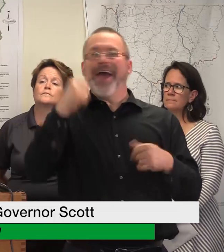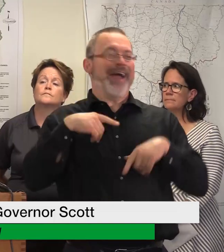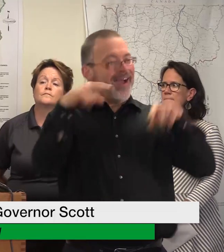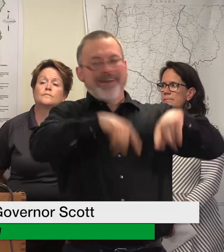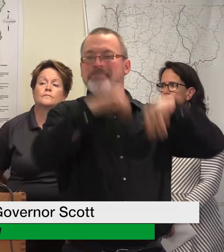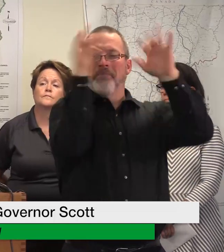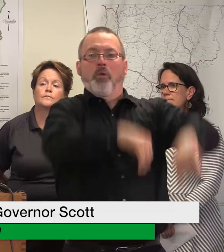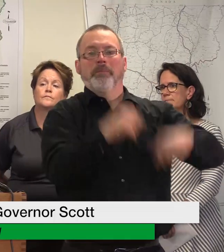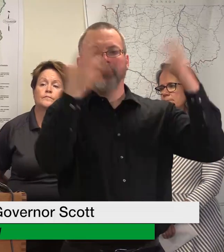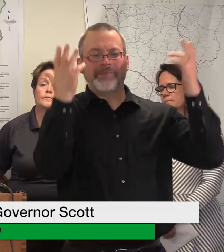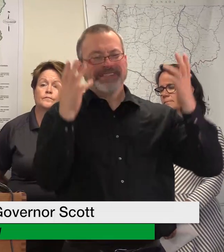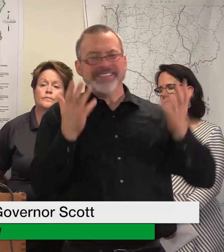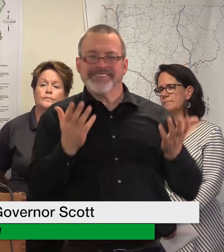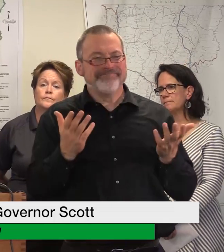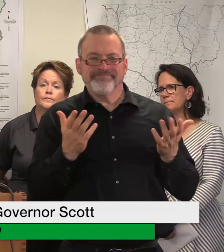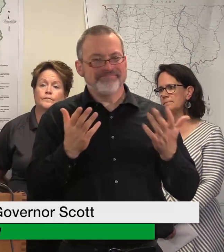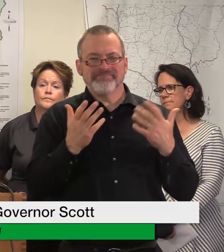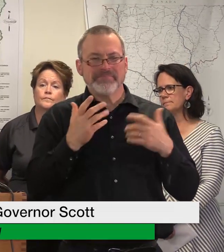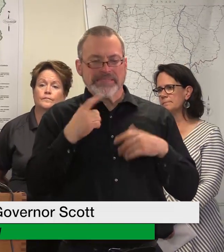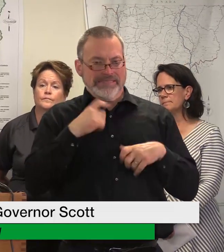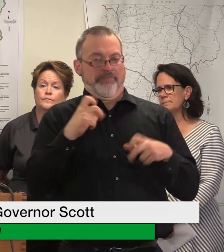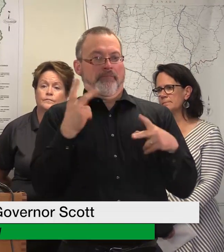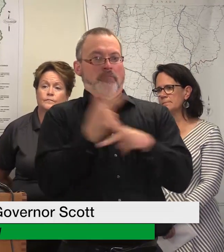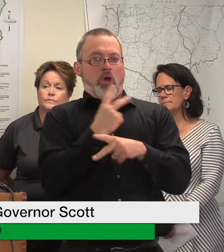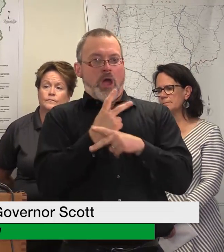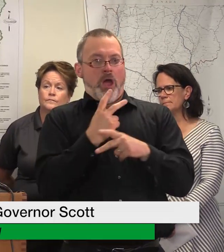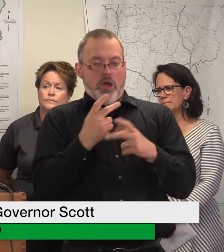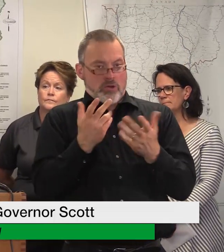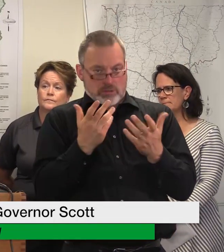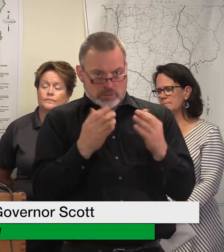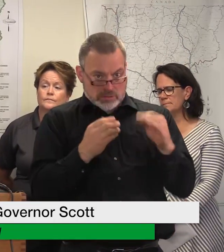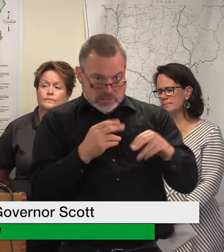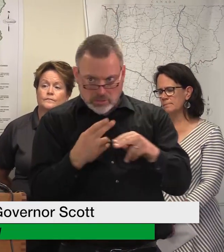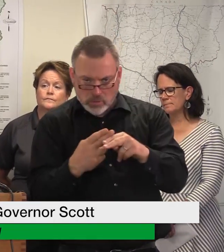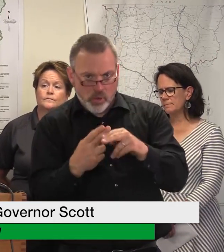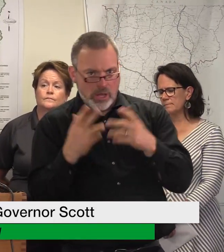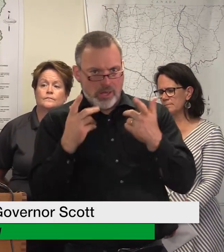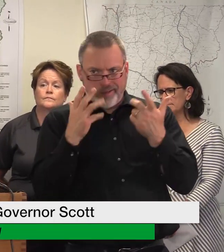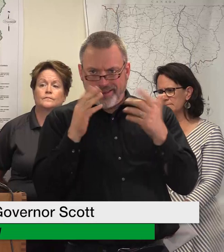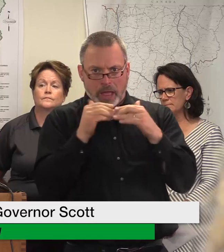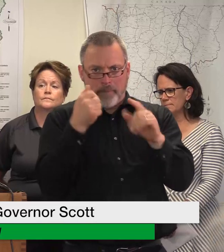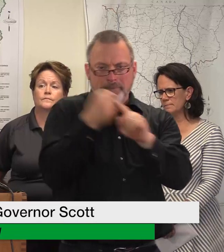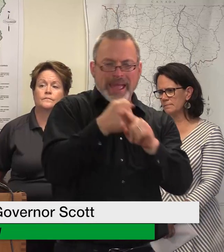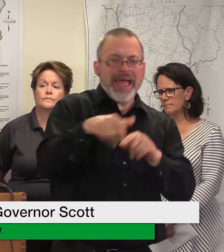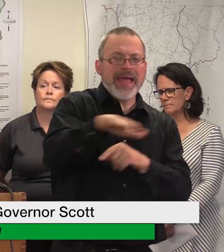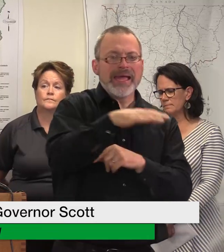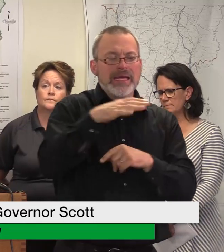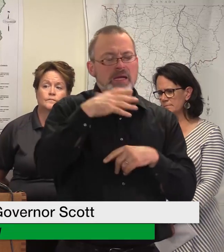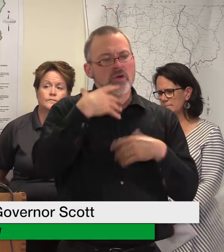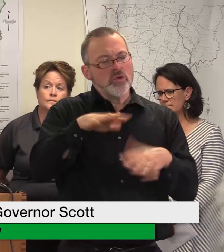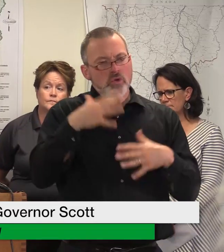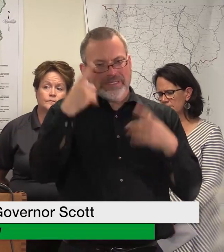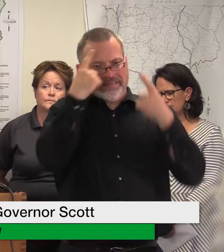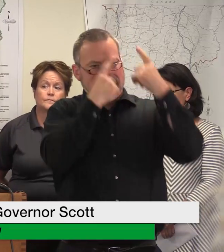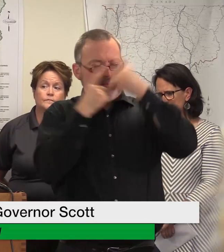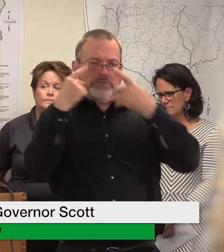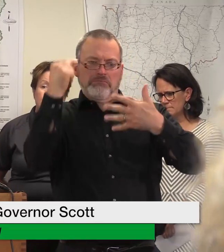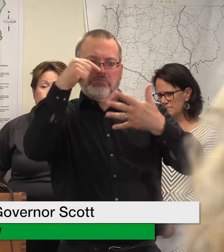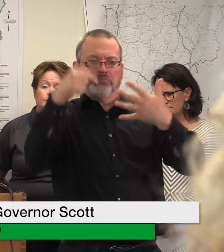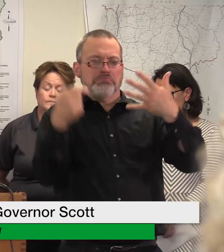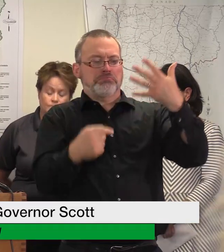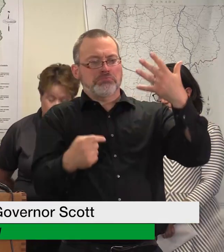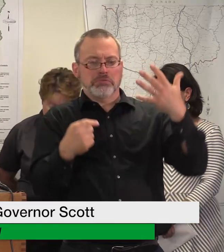to put these into, even on a temporary basis. So, but we're exploring all the options we have. There are a